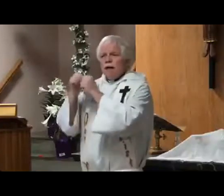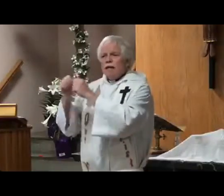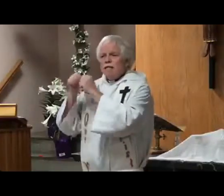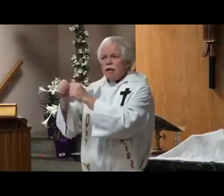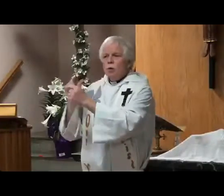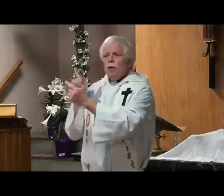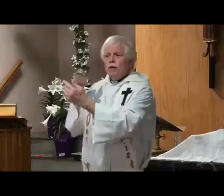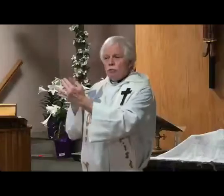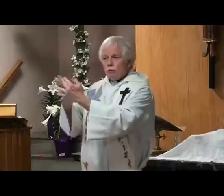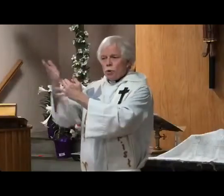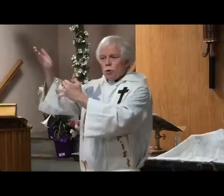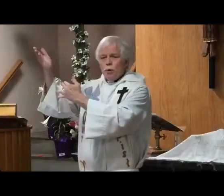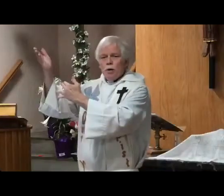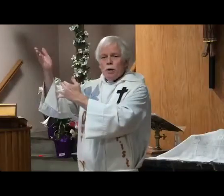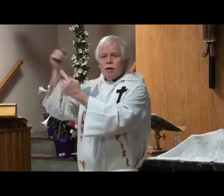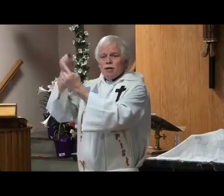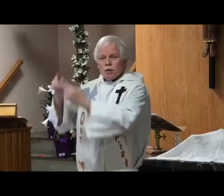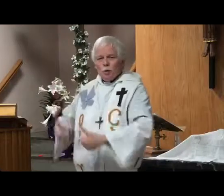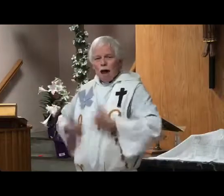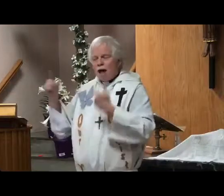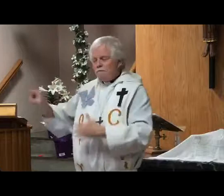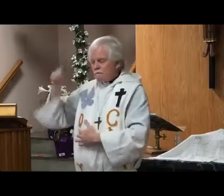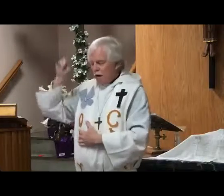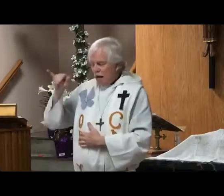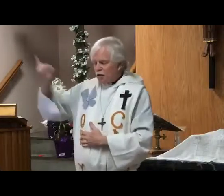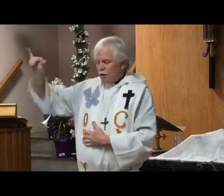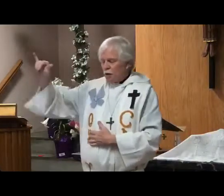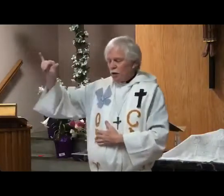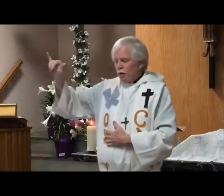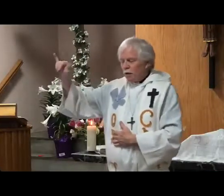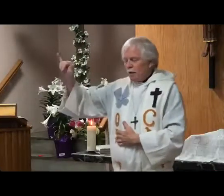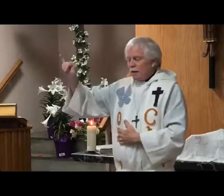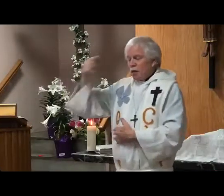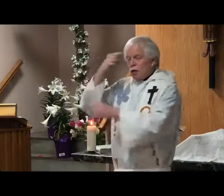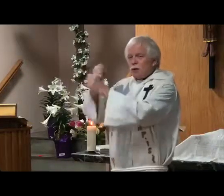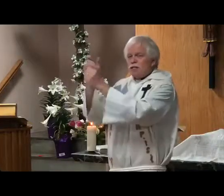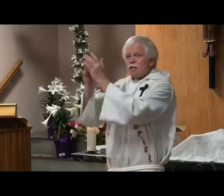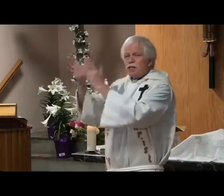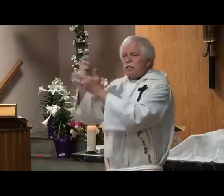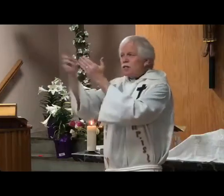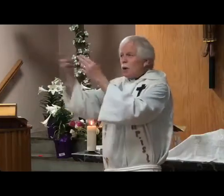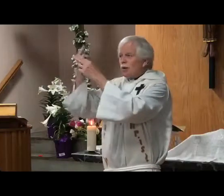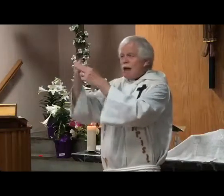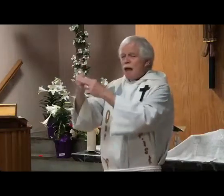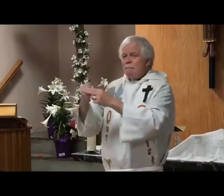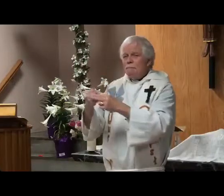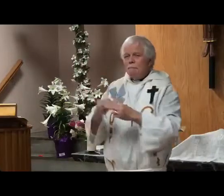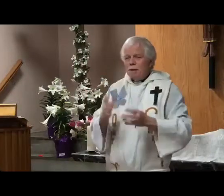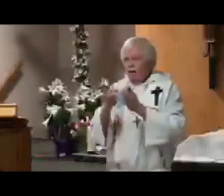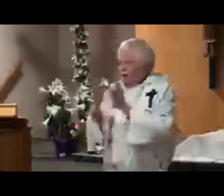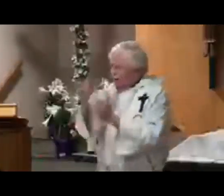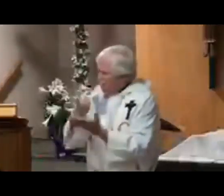serve, continuing through to life eternal. Trusting Jesus' holy